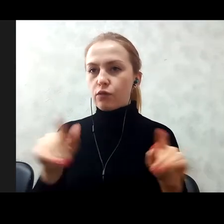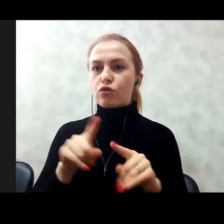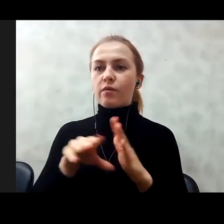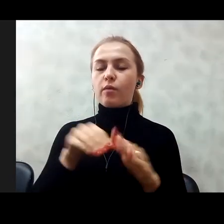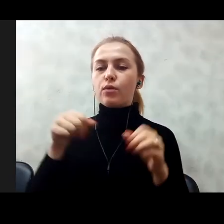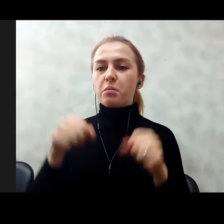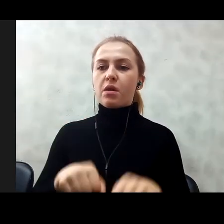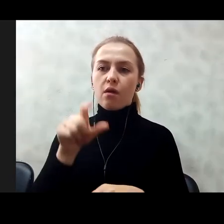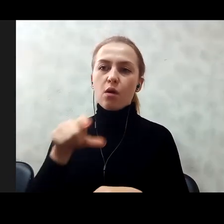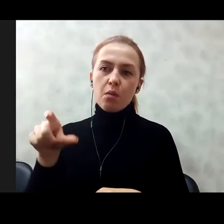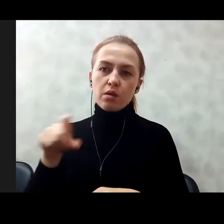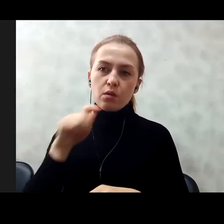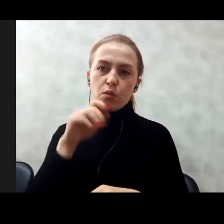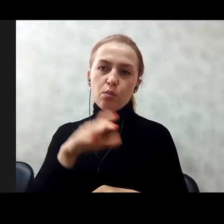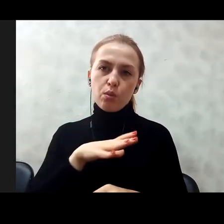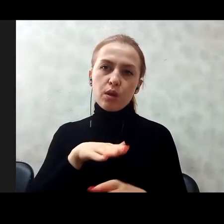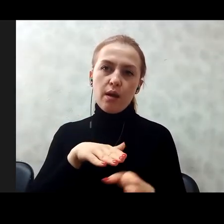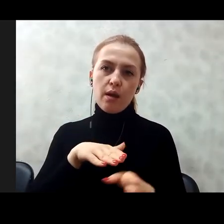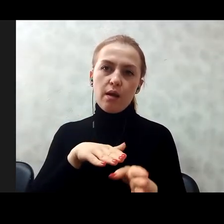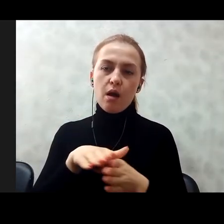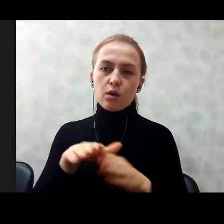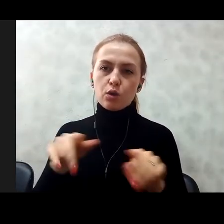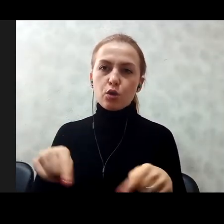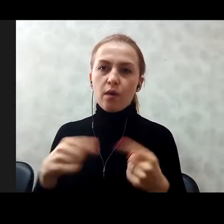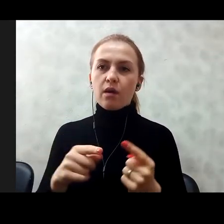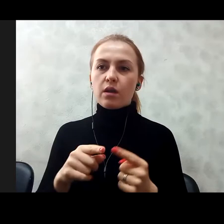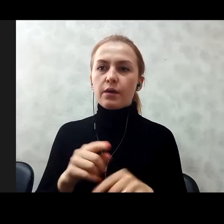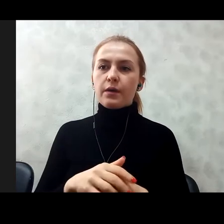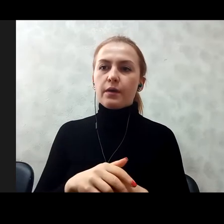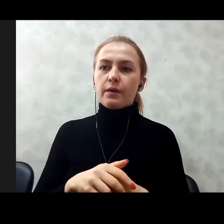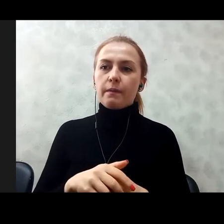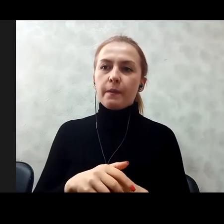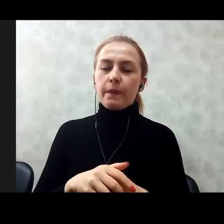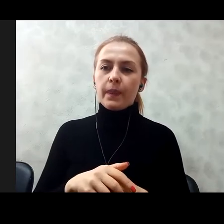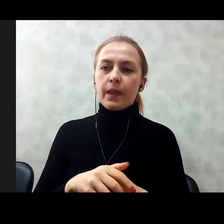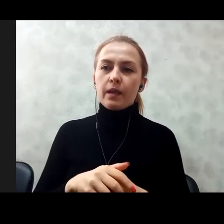an orderly, due, and well-organized manner,